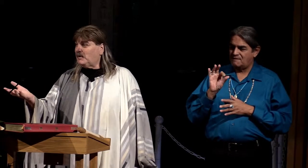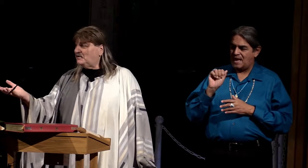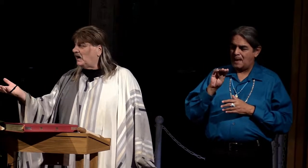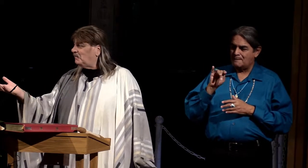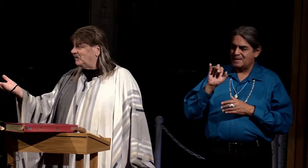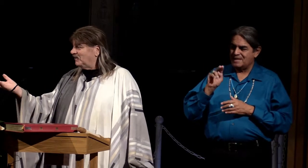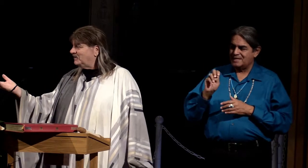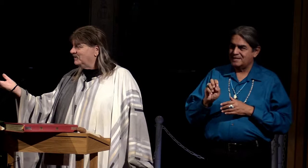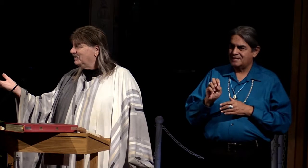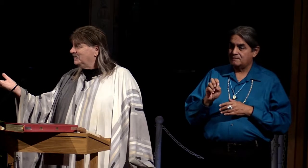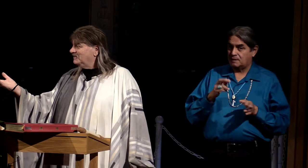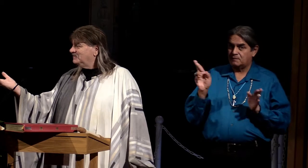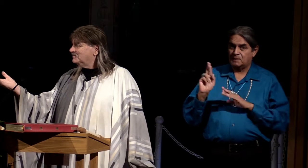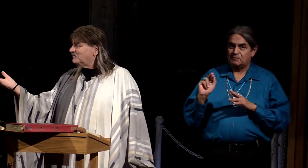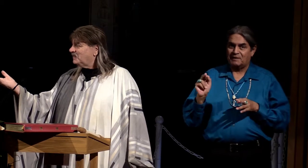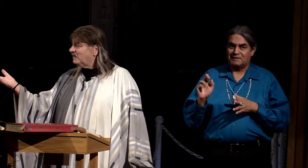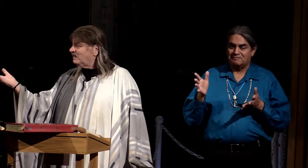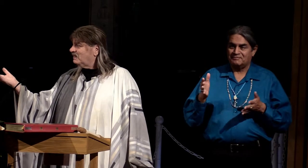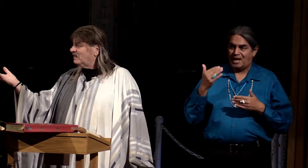A prepared homily, right?